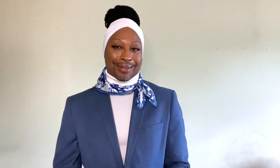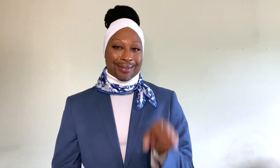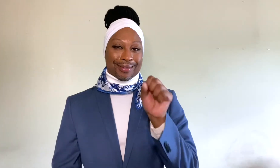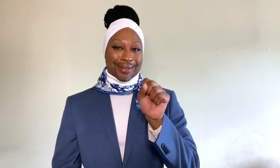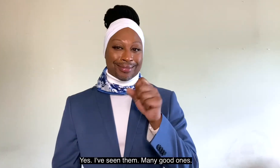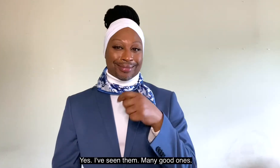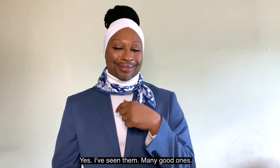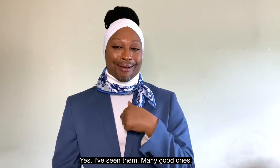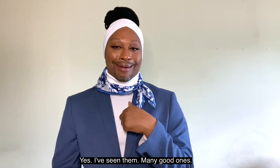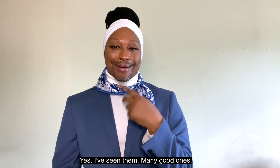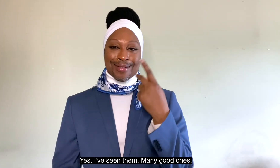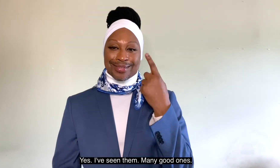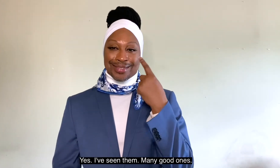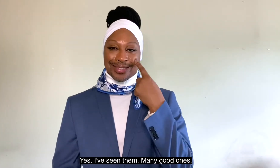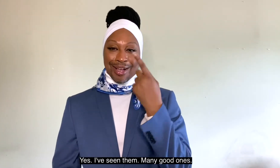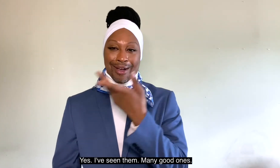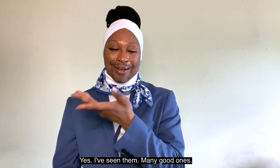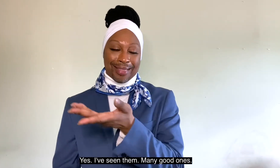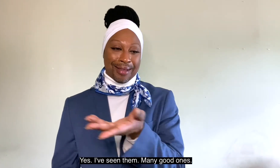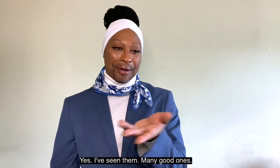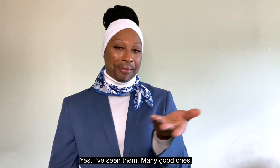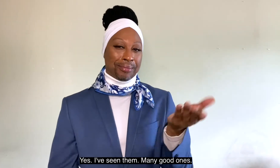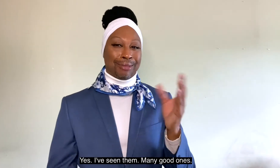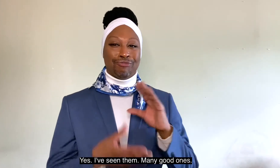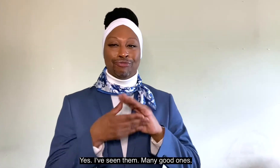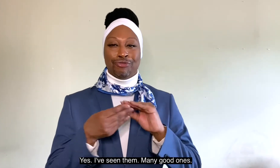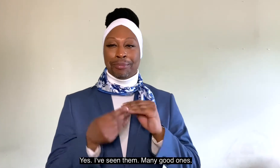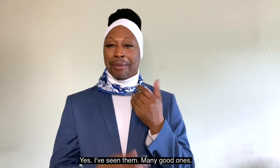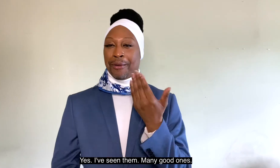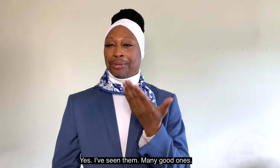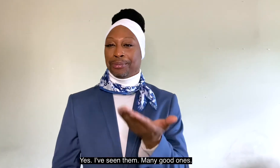Yes. I've seen them. Many good ones.